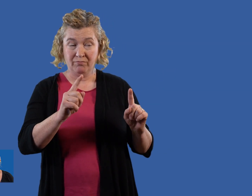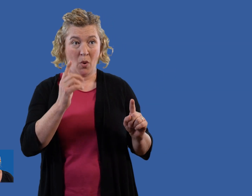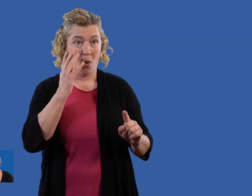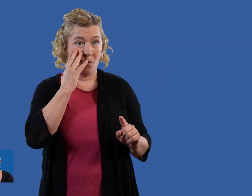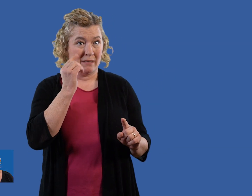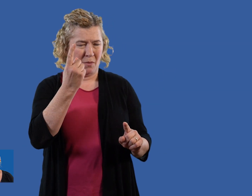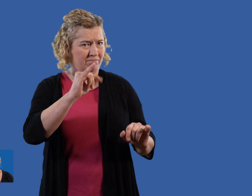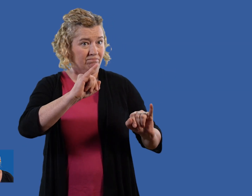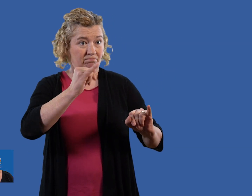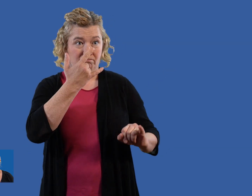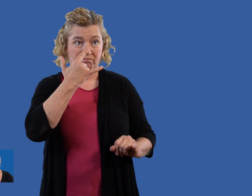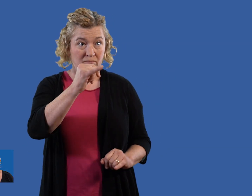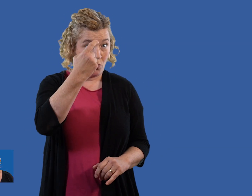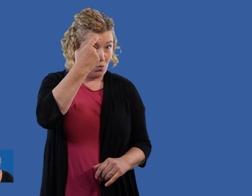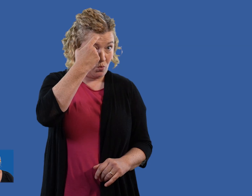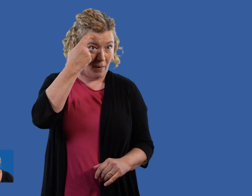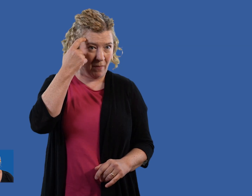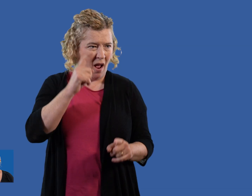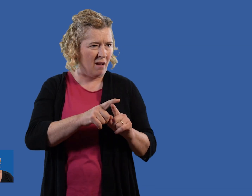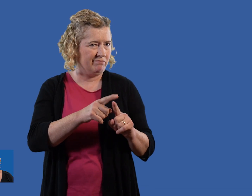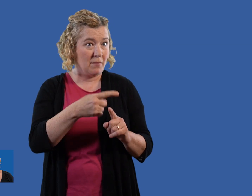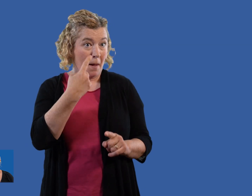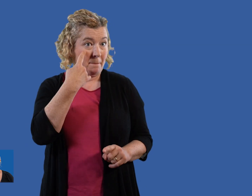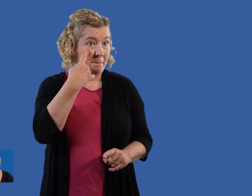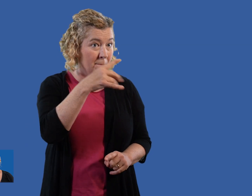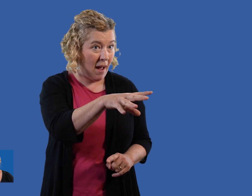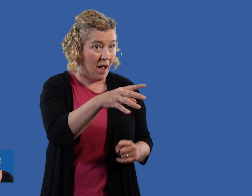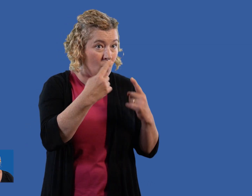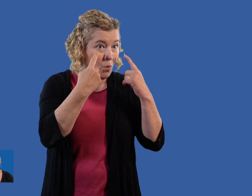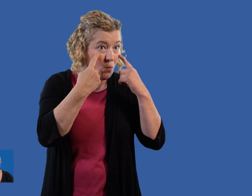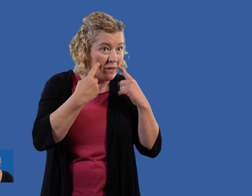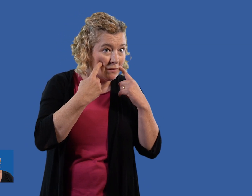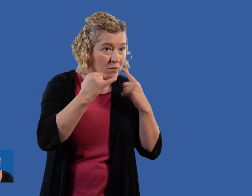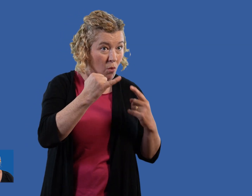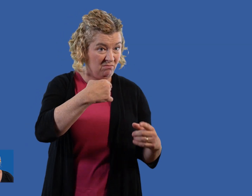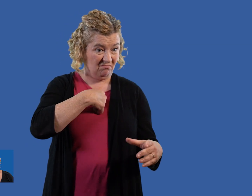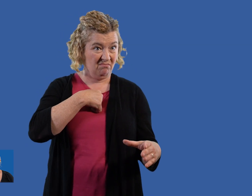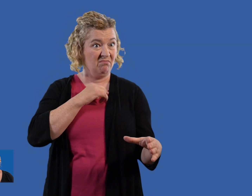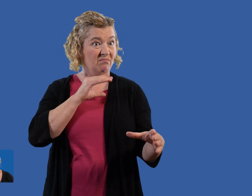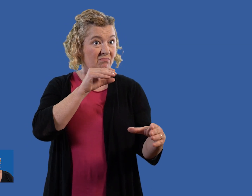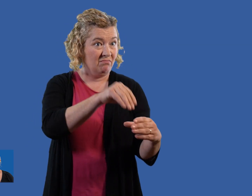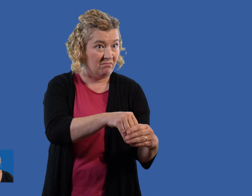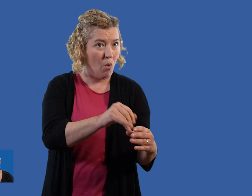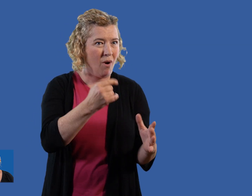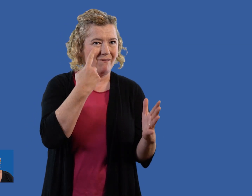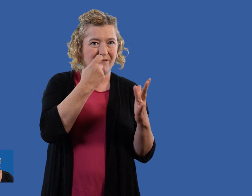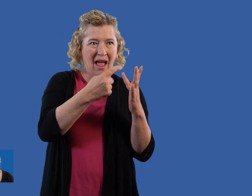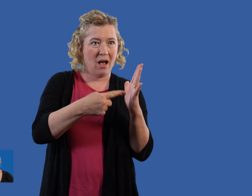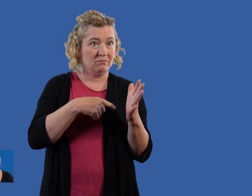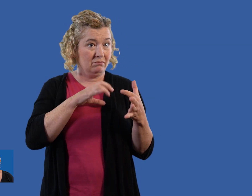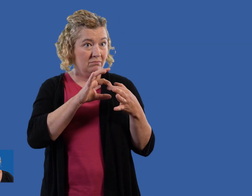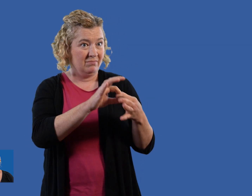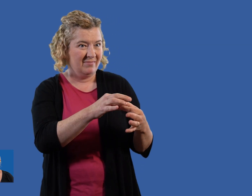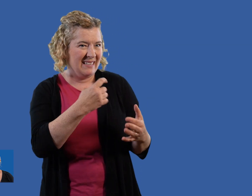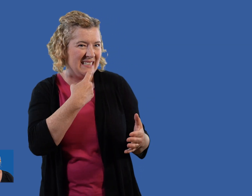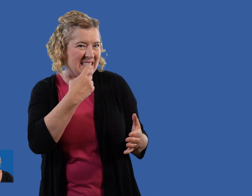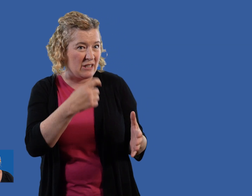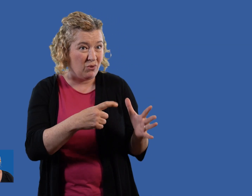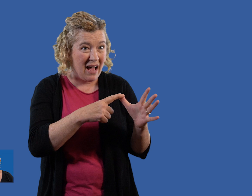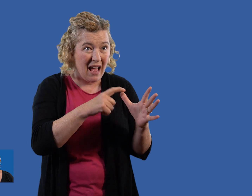It's when someone's exposed to an extreme trauma. Example is witnessing or being involved or learning about an event, a serious